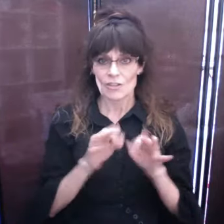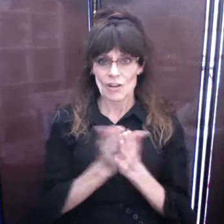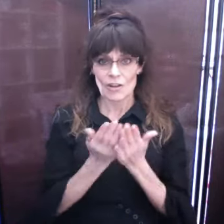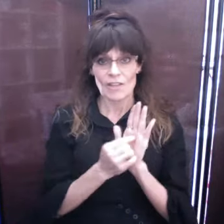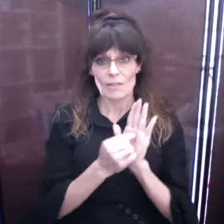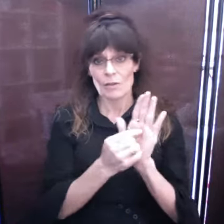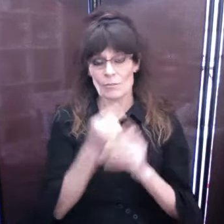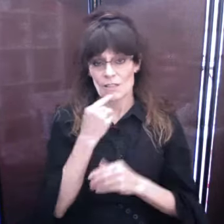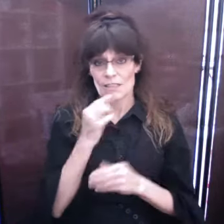right?